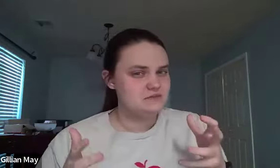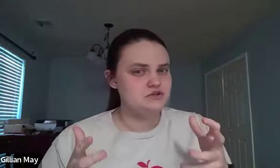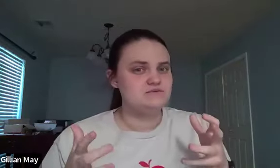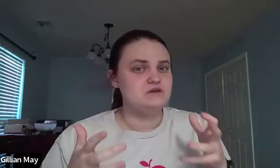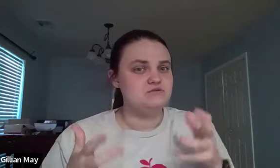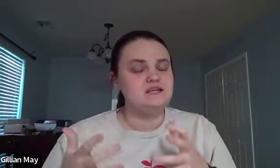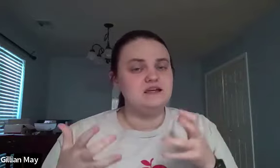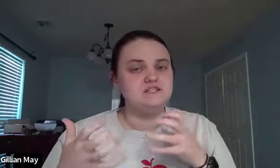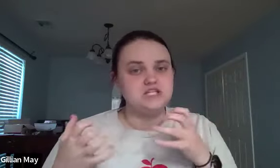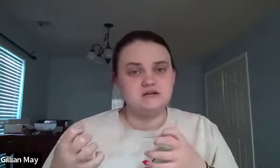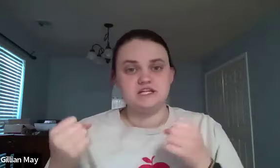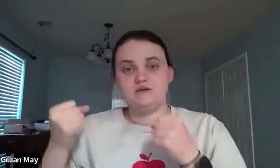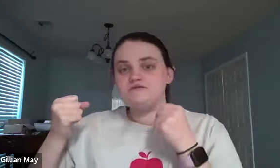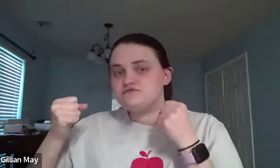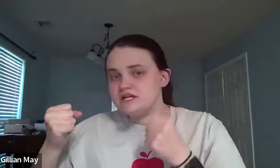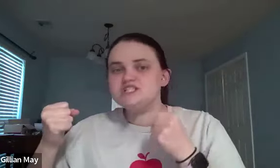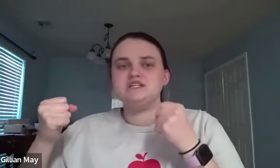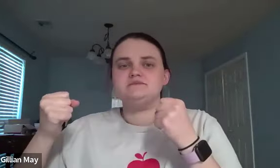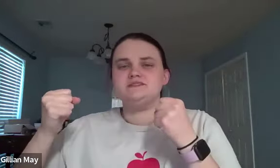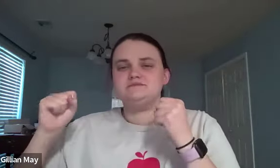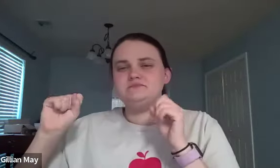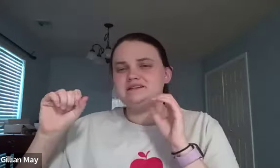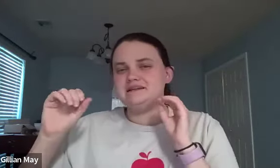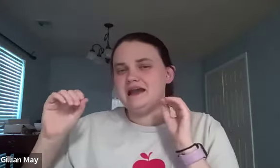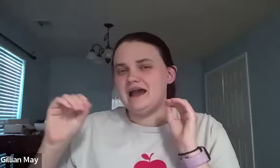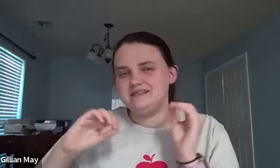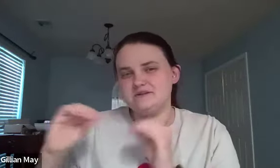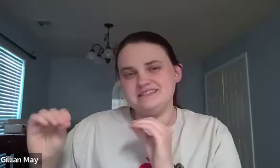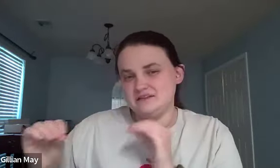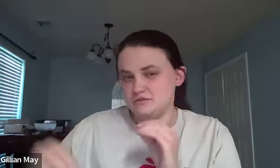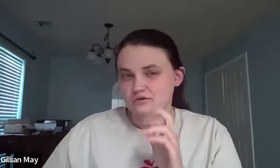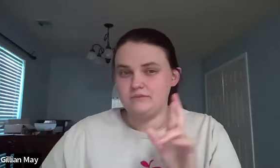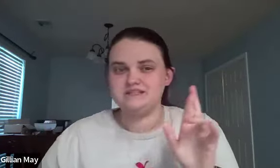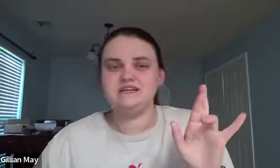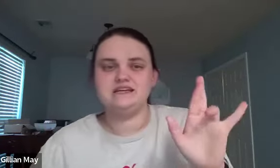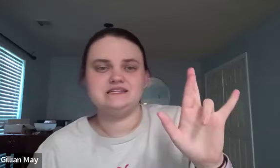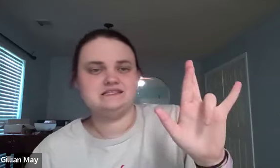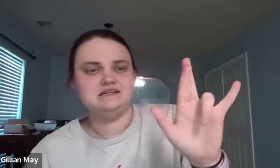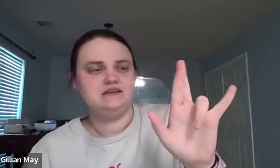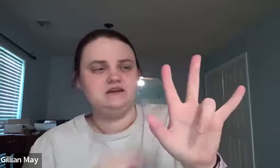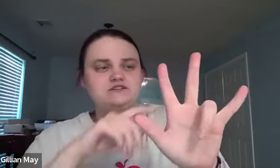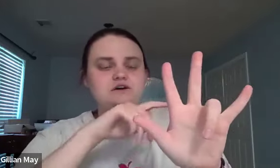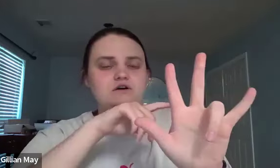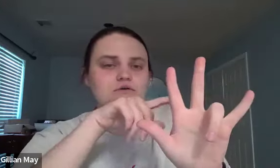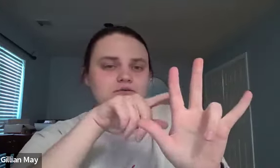use them when they really like cherish like friendships, but I typically see a little more romantic, and it's, so you